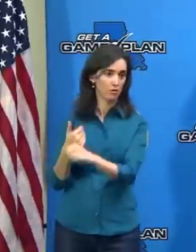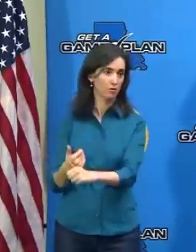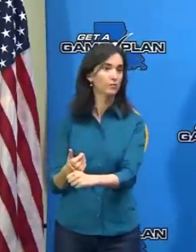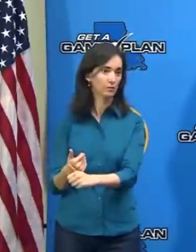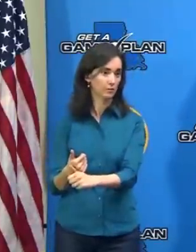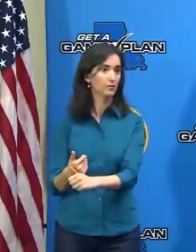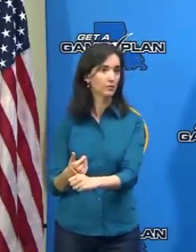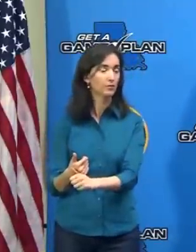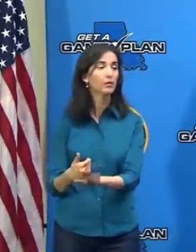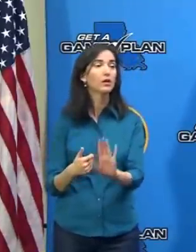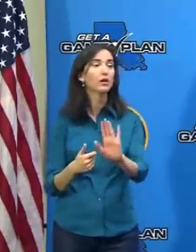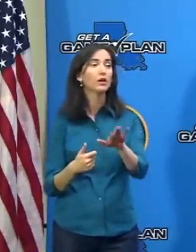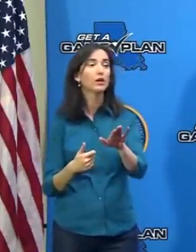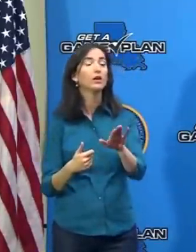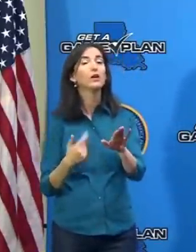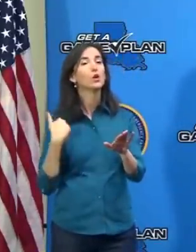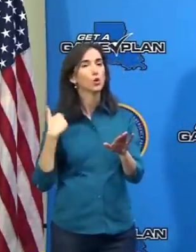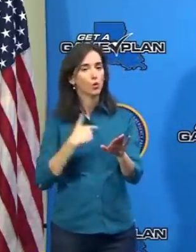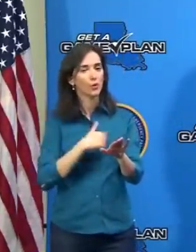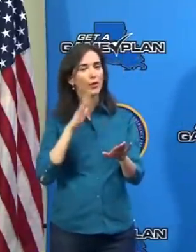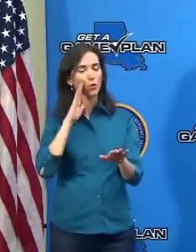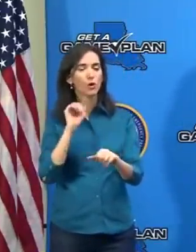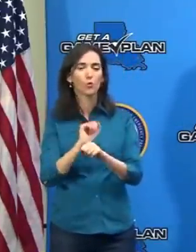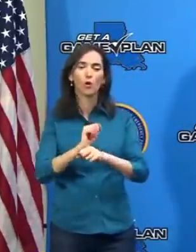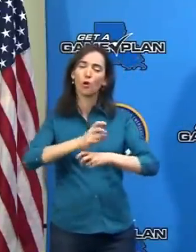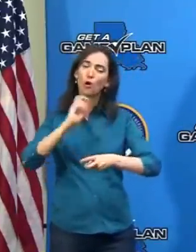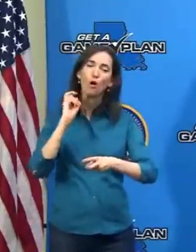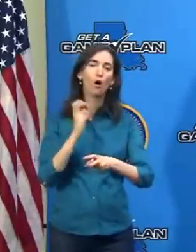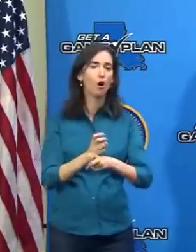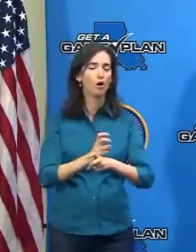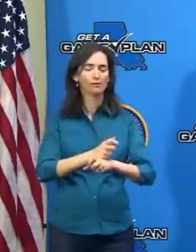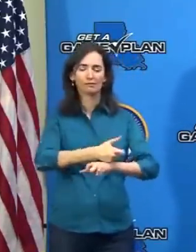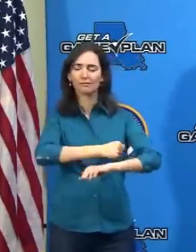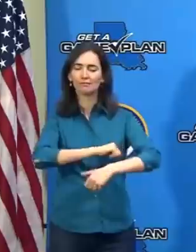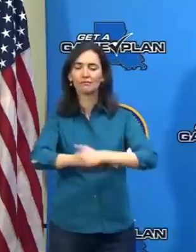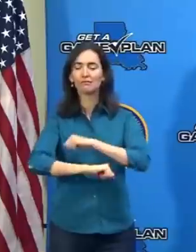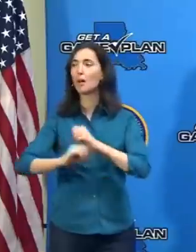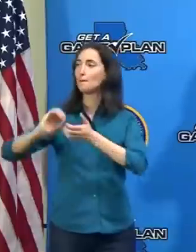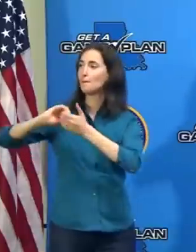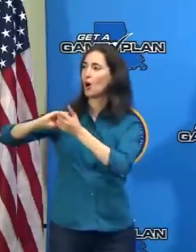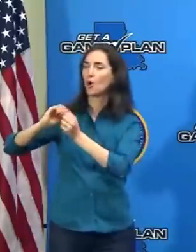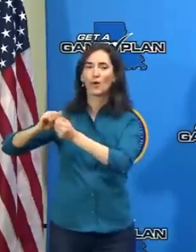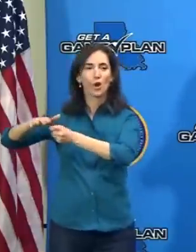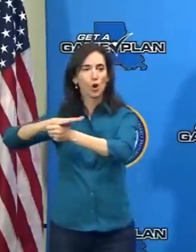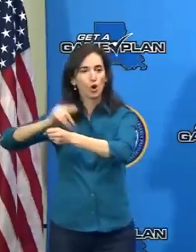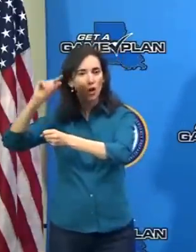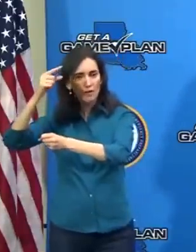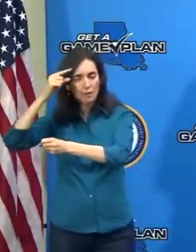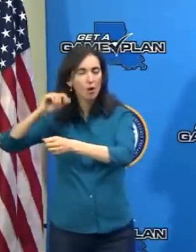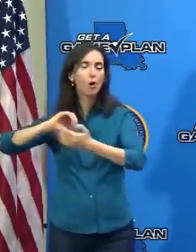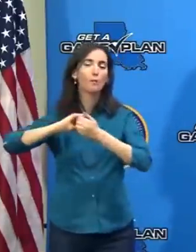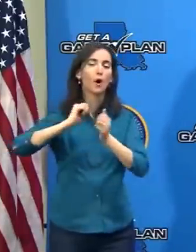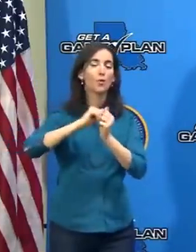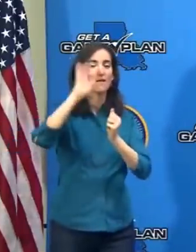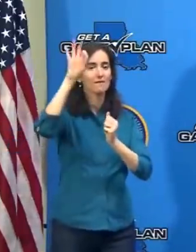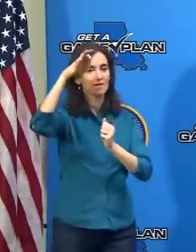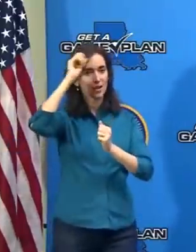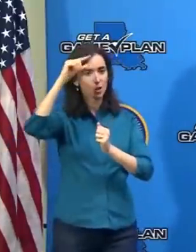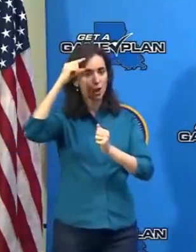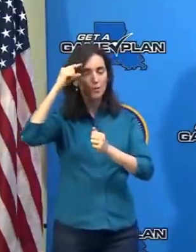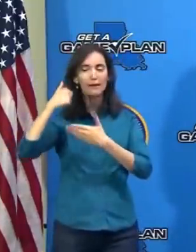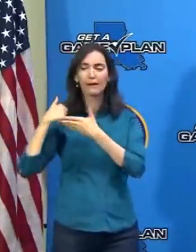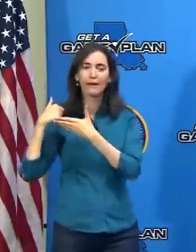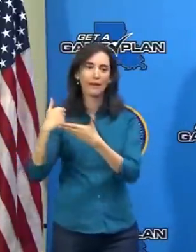and understand that we're going to be working just as hard as we can with all of our local and federal partners to bring relief,